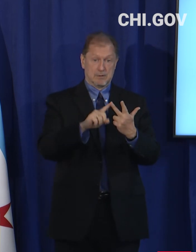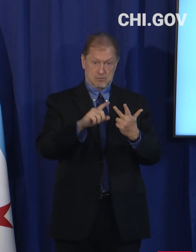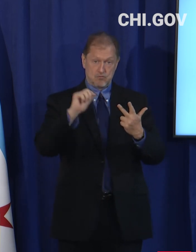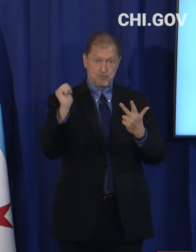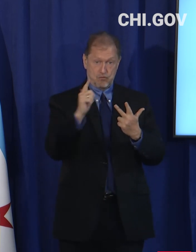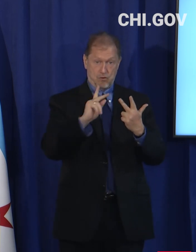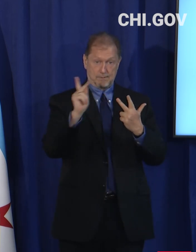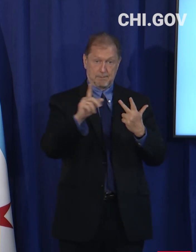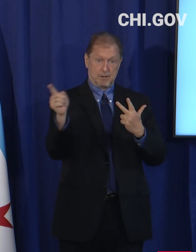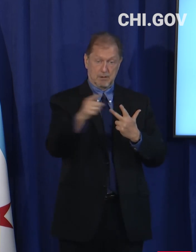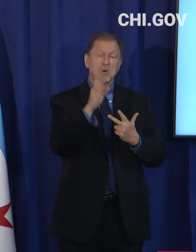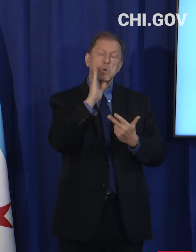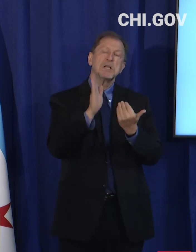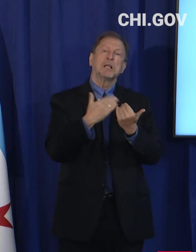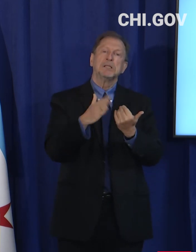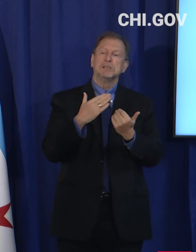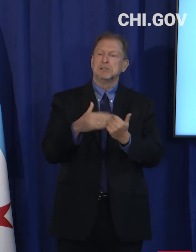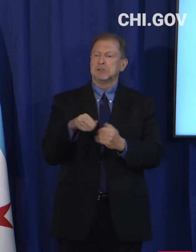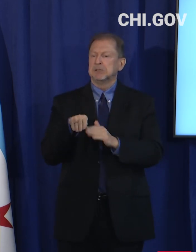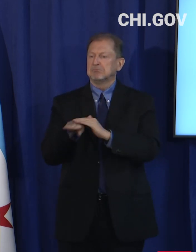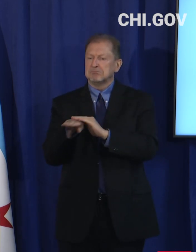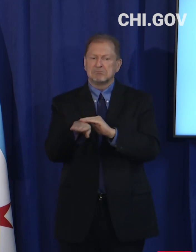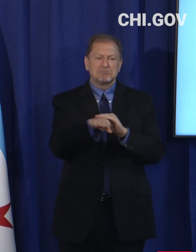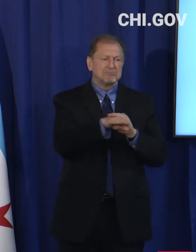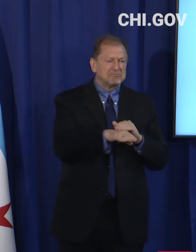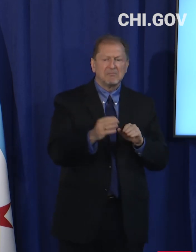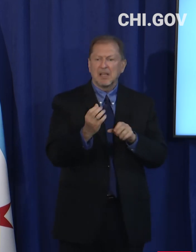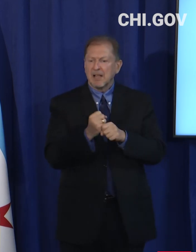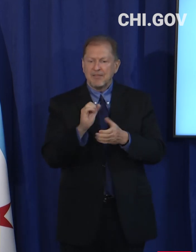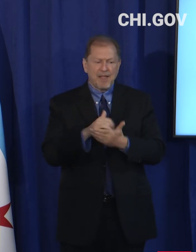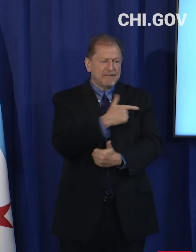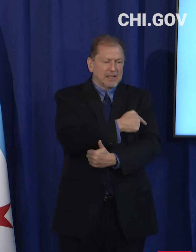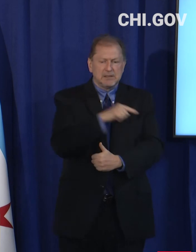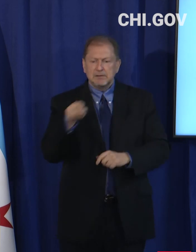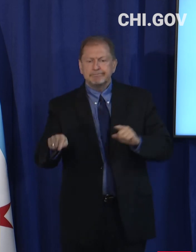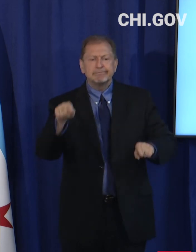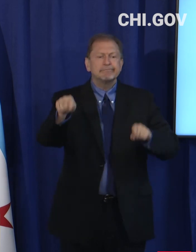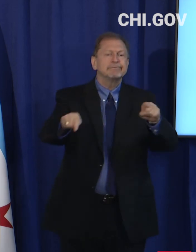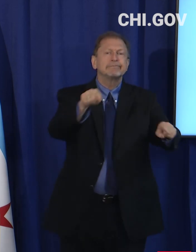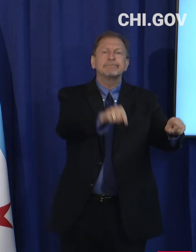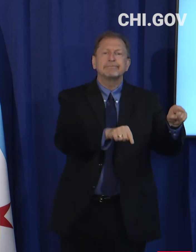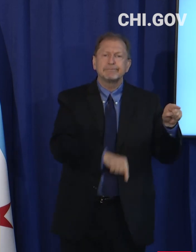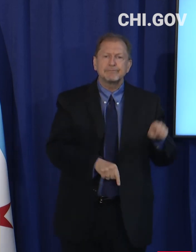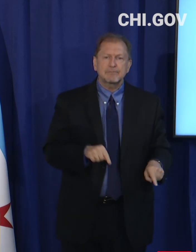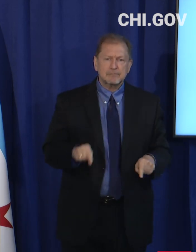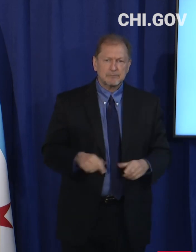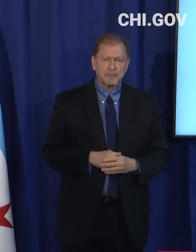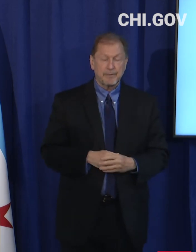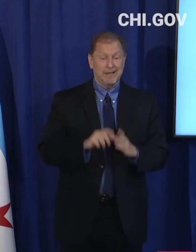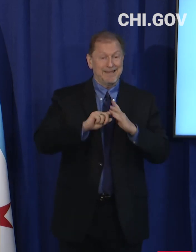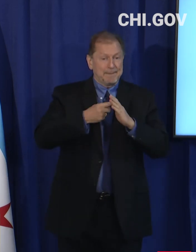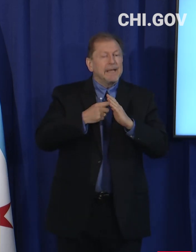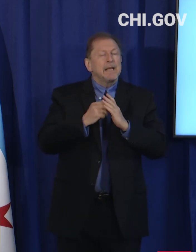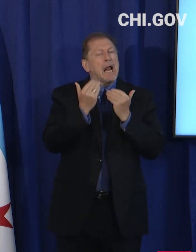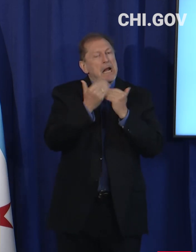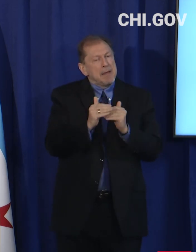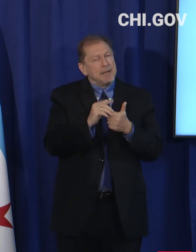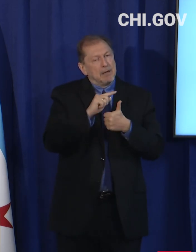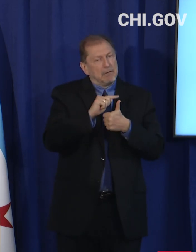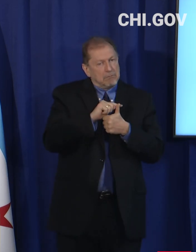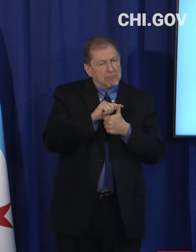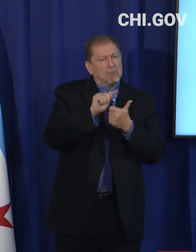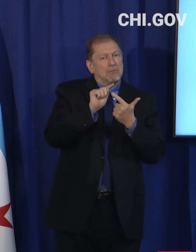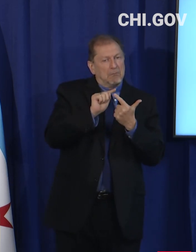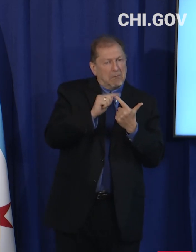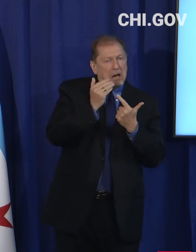a COVID-19 vaccine as soon as possible. While supplies will increase over time, at this point we expect